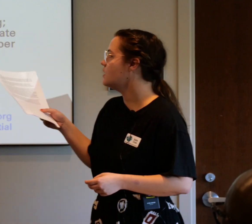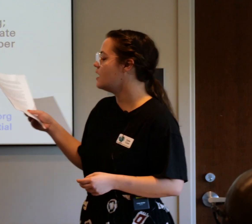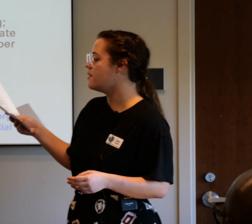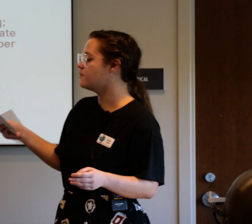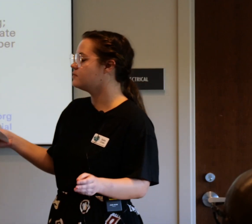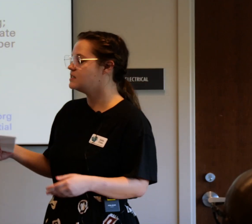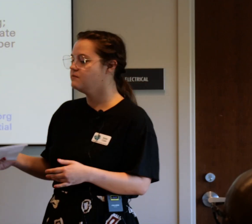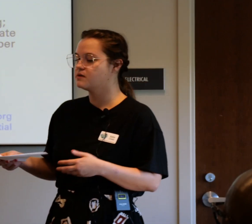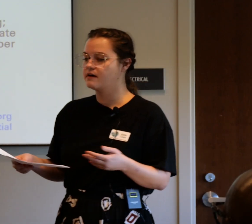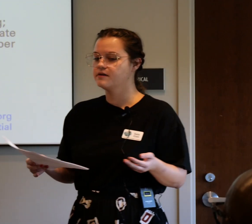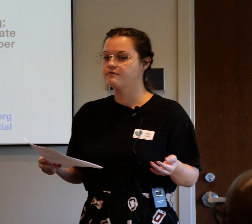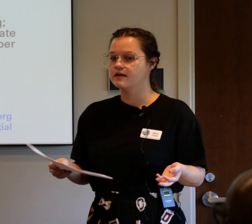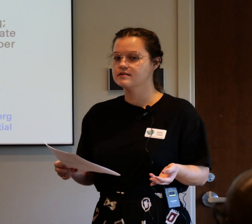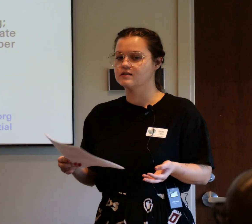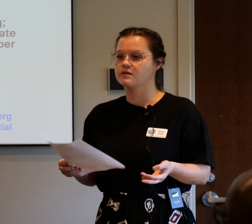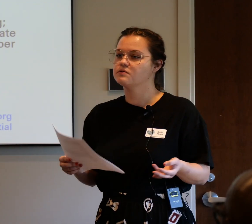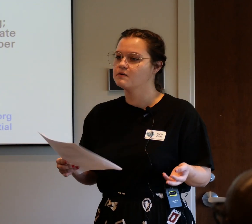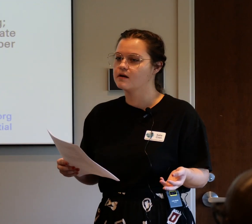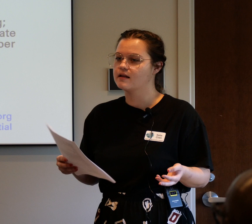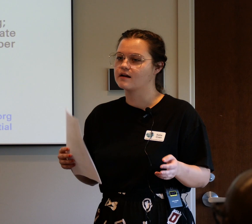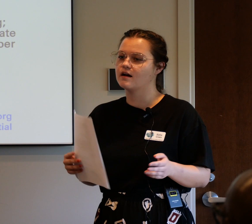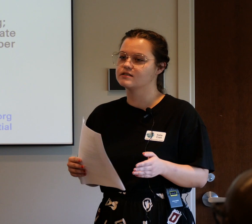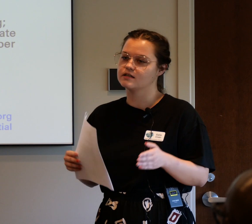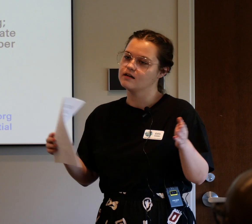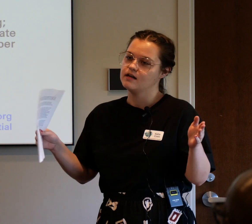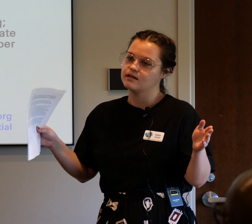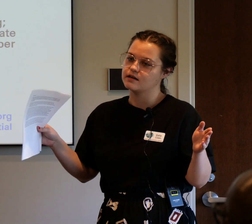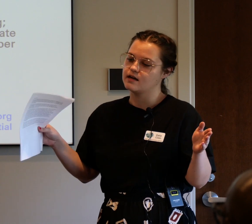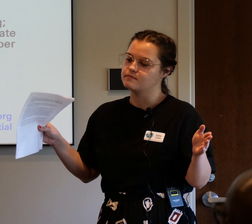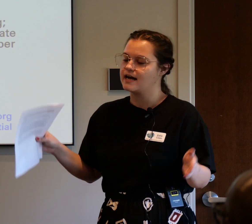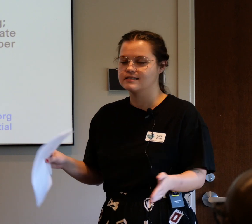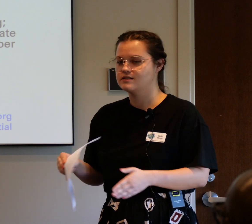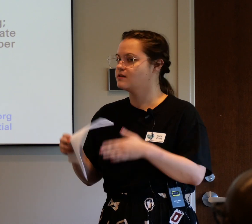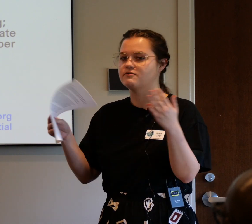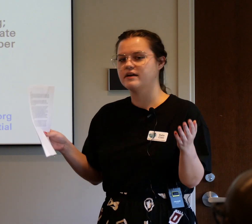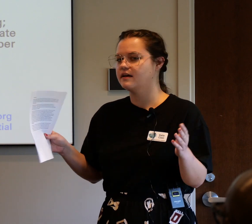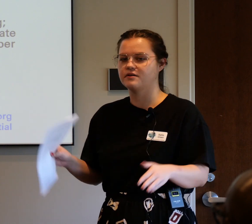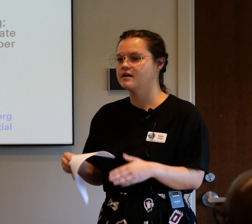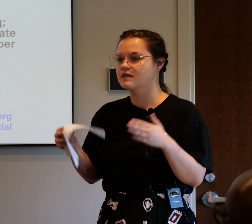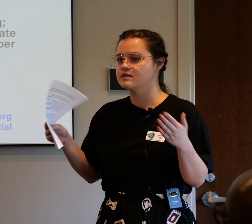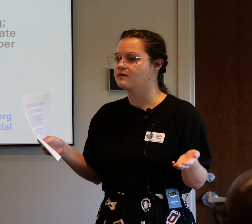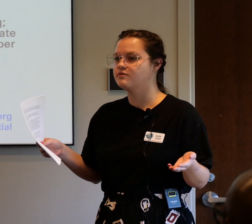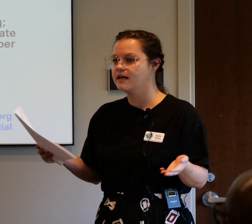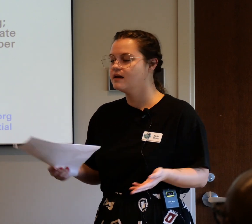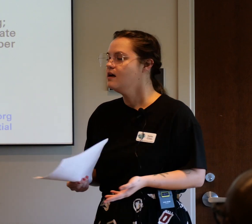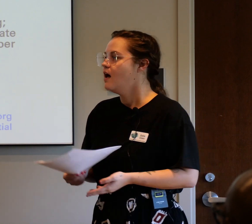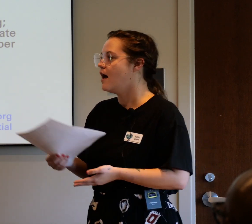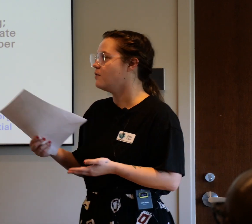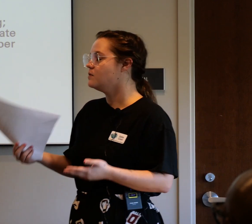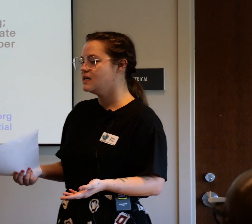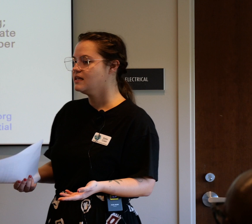you received recovery funds in 2021 that caused your taxes to look inflated or your income to look